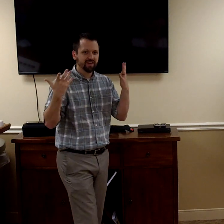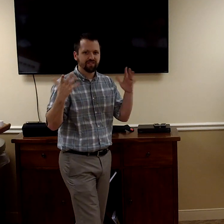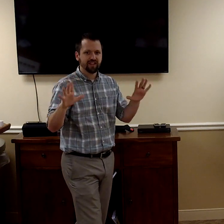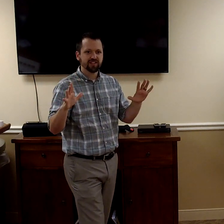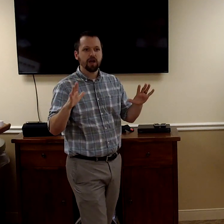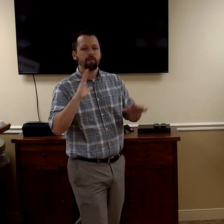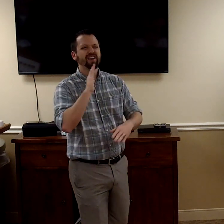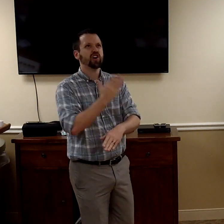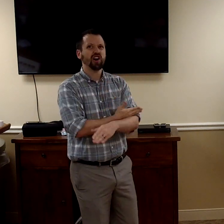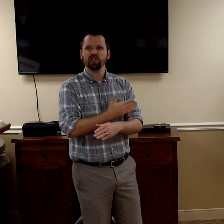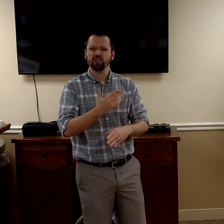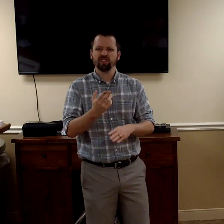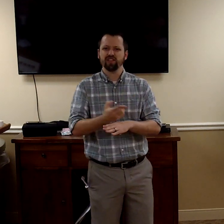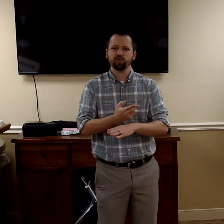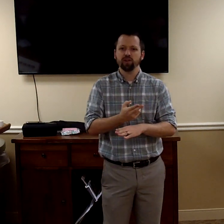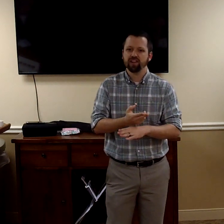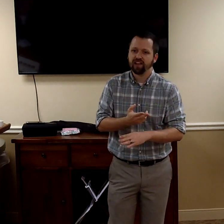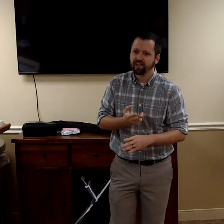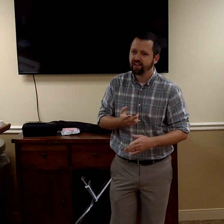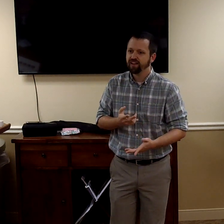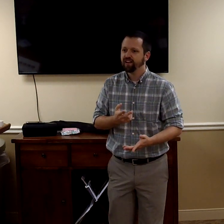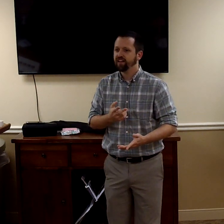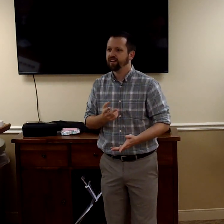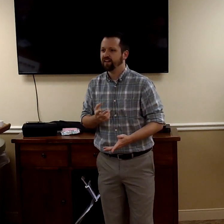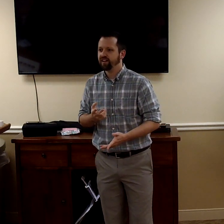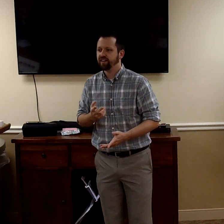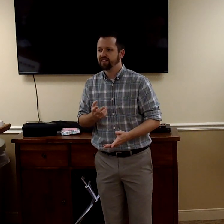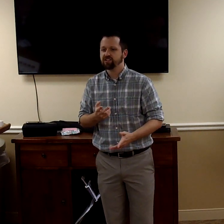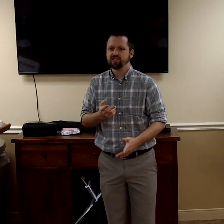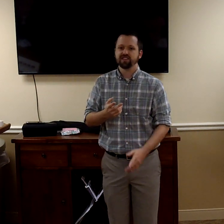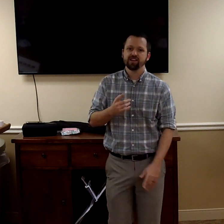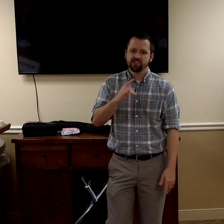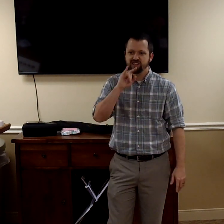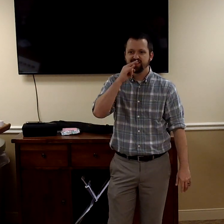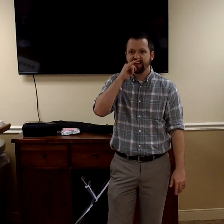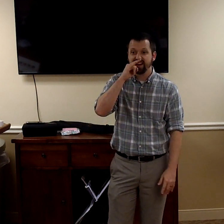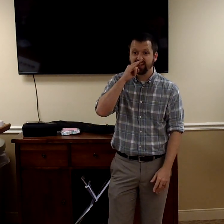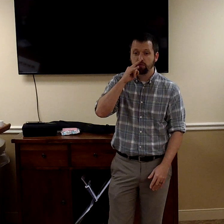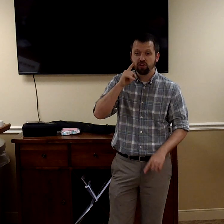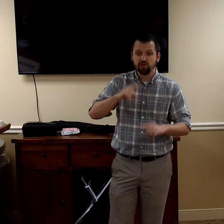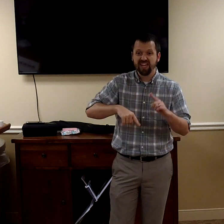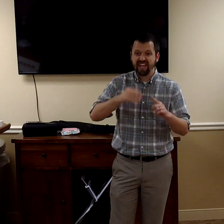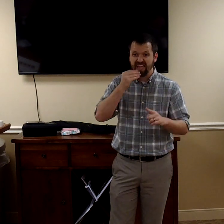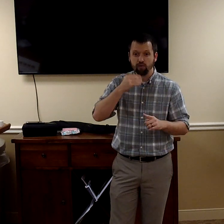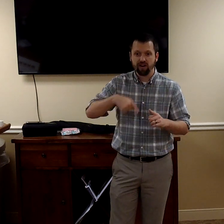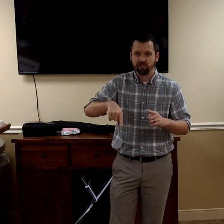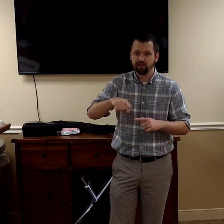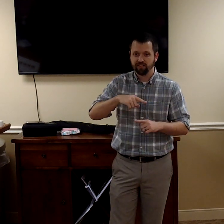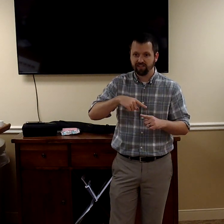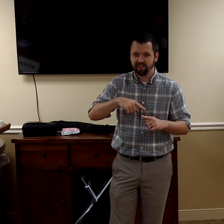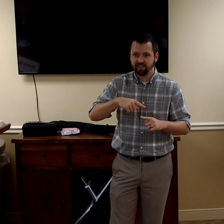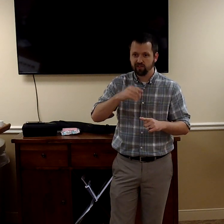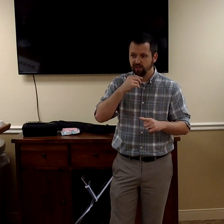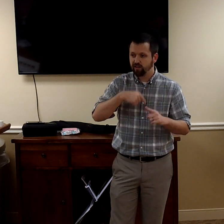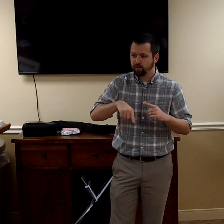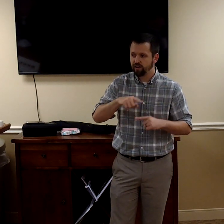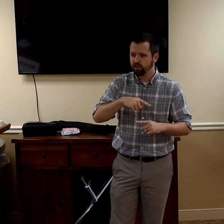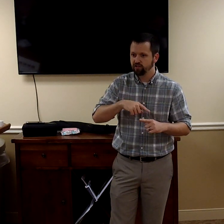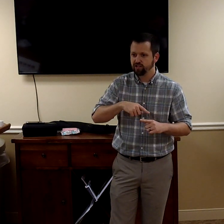And my daughter uses this one, like, cause she's the kind of kid where you can't eat around her. Like, you eat around her, she's